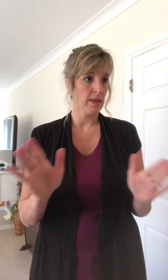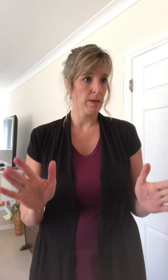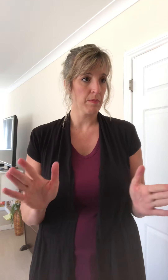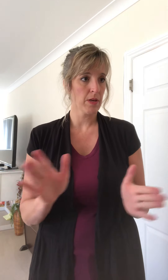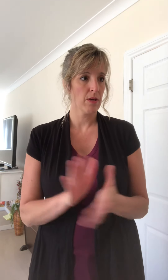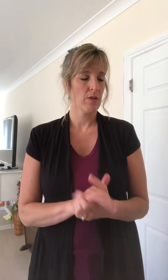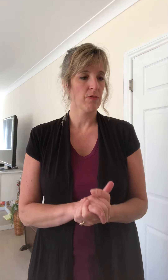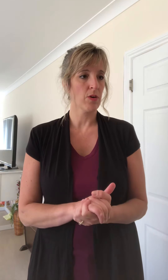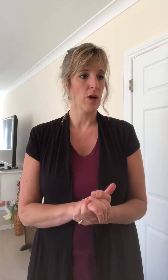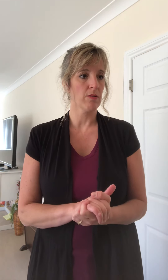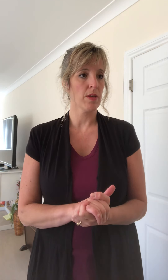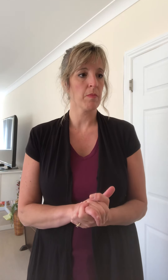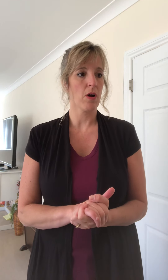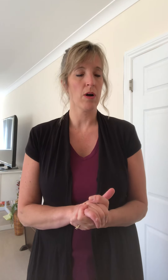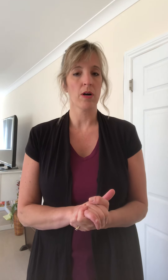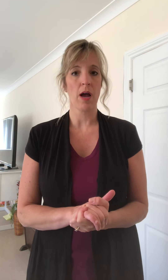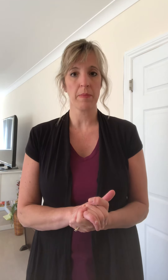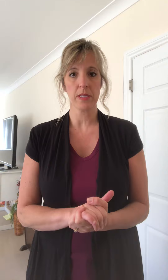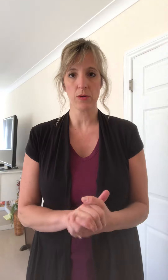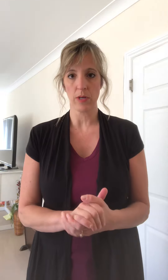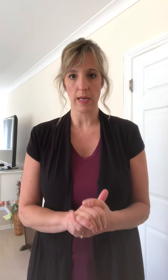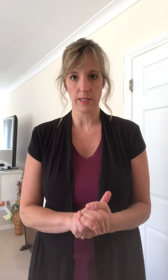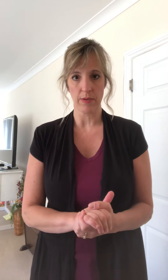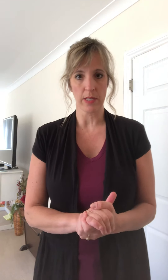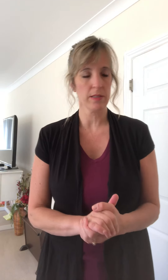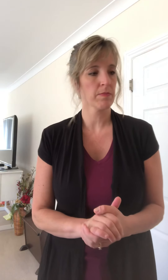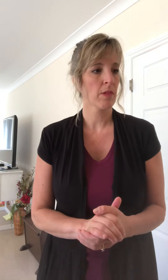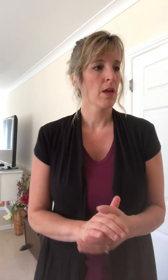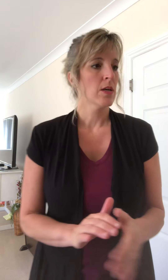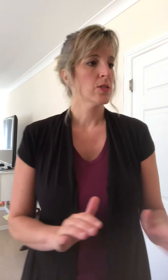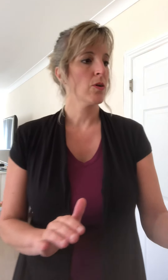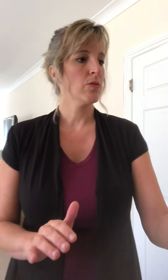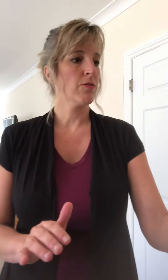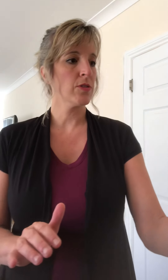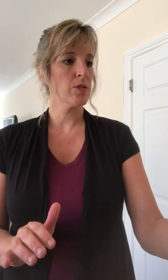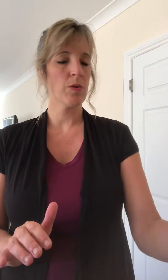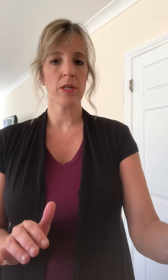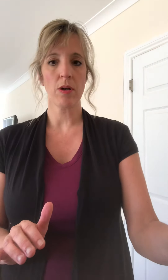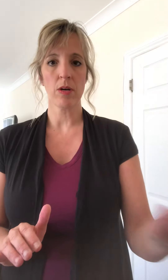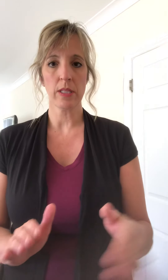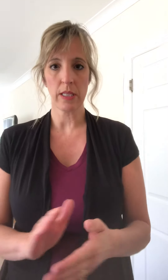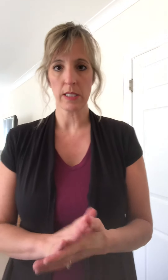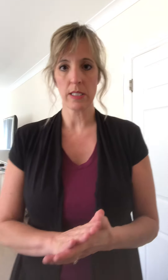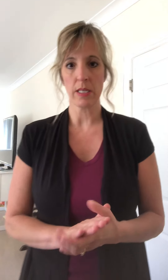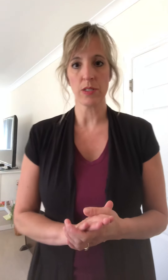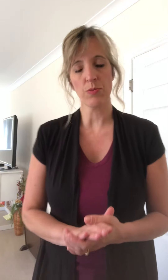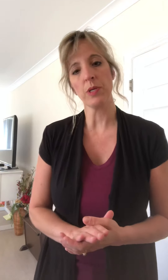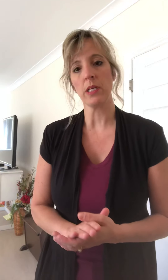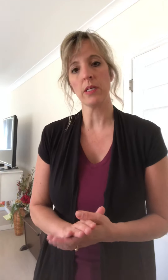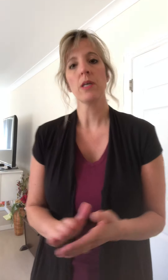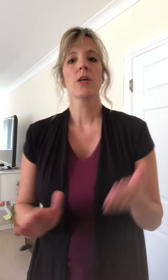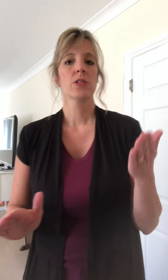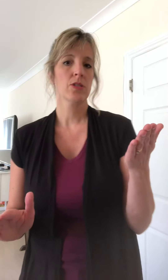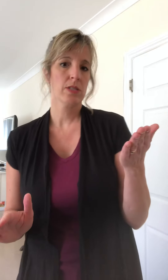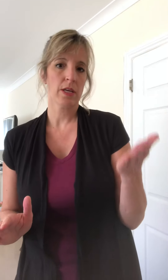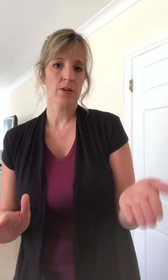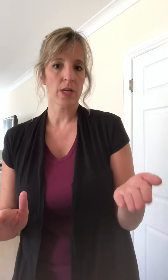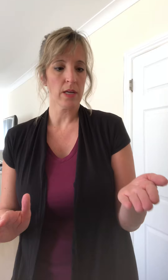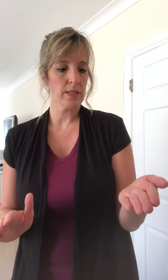theme for all of them are hobbies or activities. So the first one on the list is read. So you take your